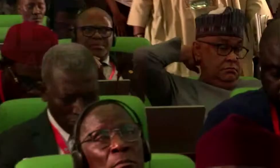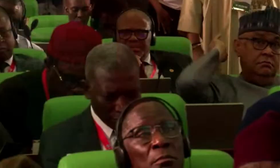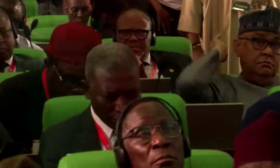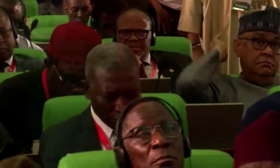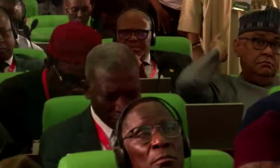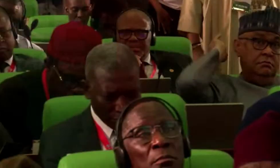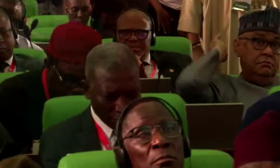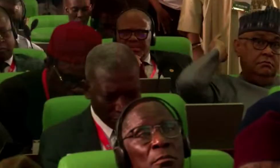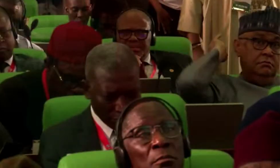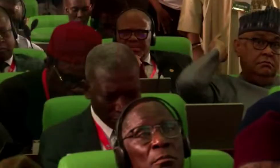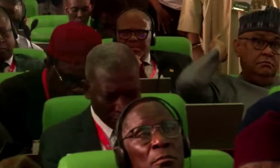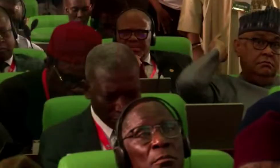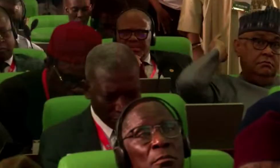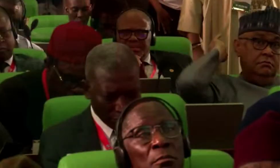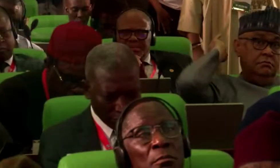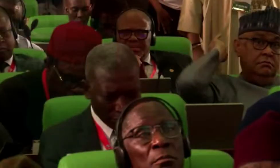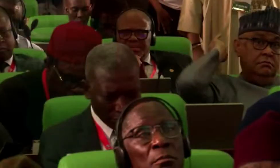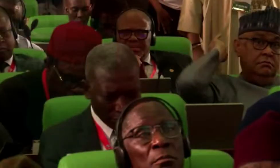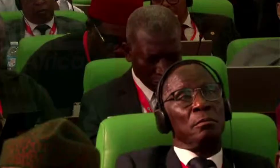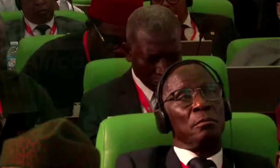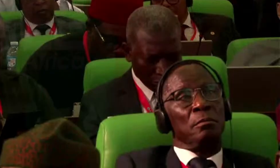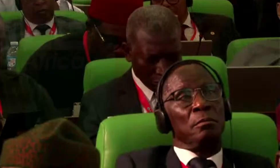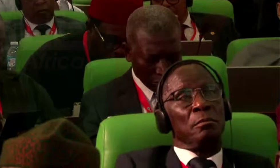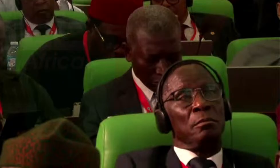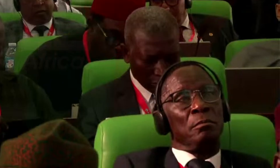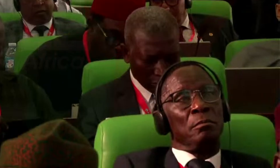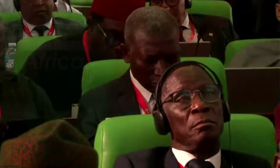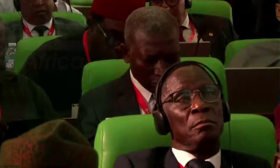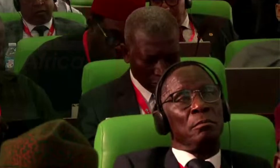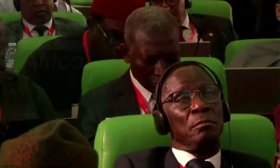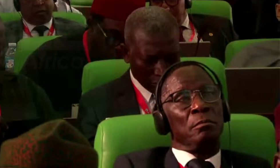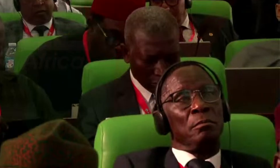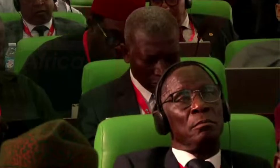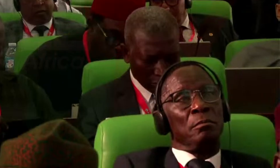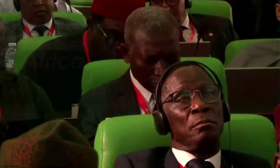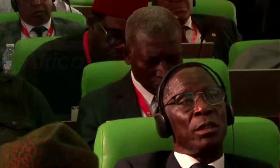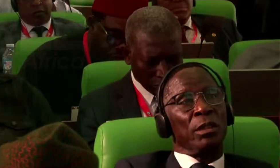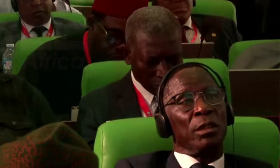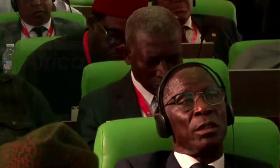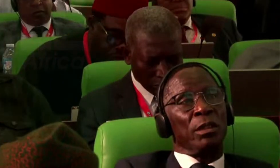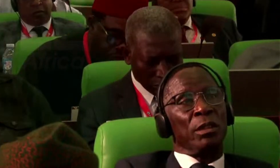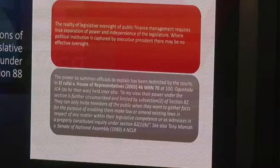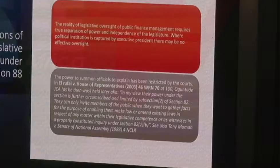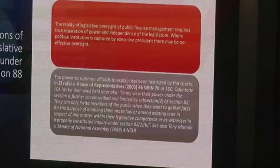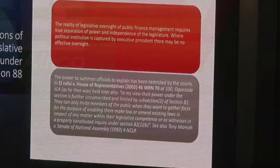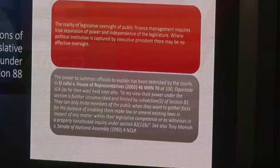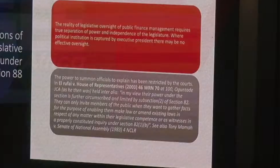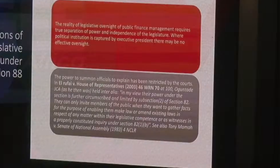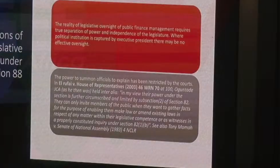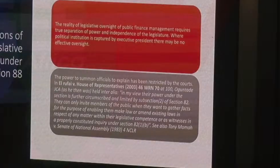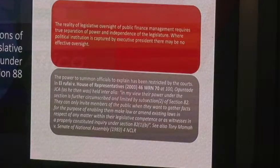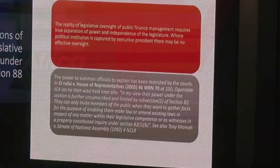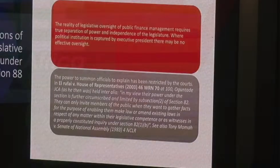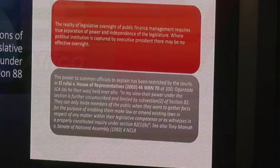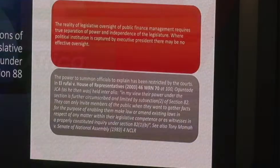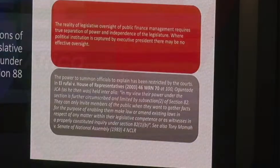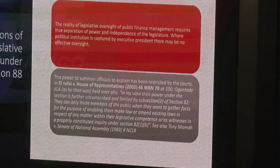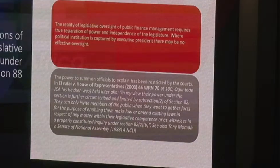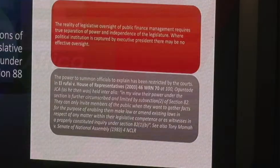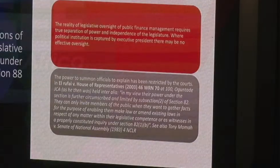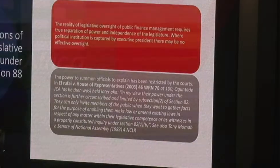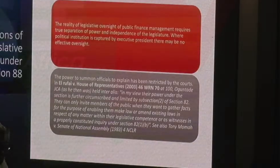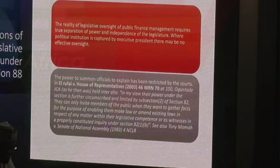Okay. Now, in reality, this power is not unlimited. Court of Appeal says,